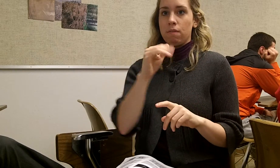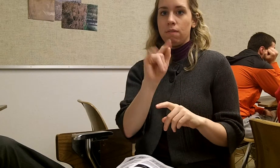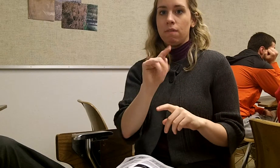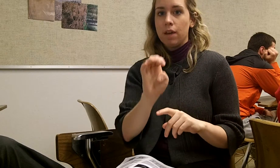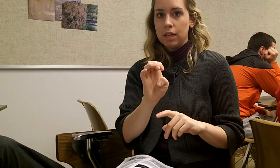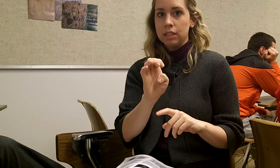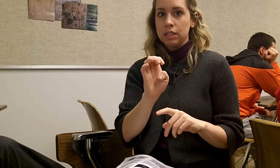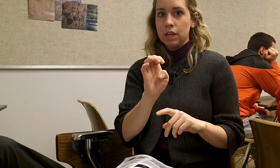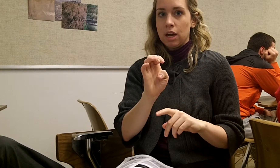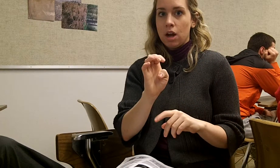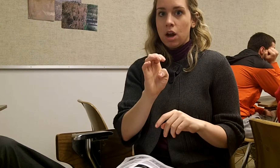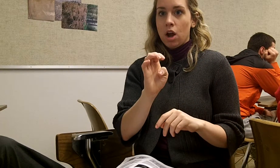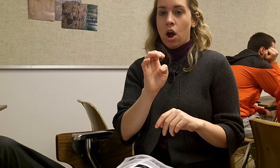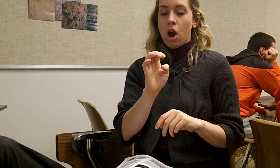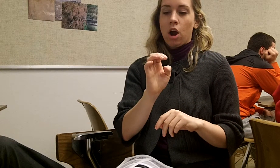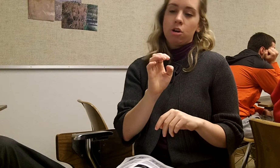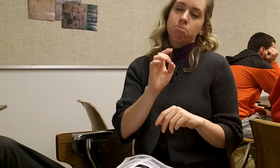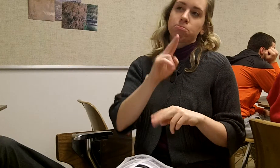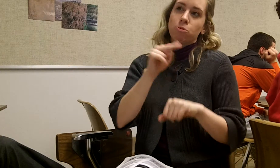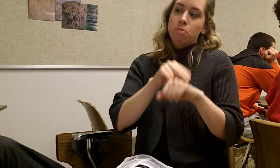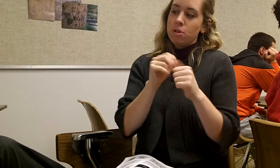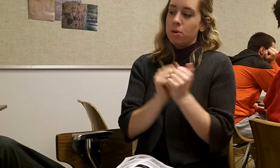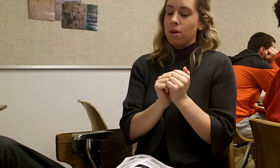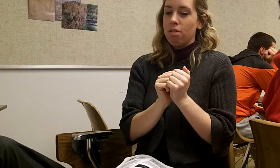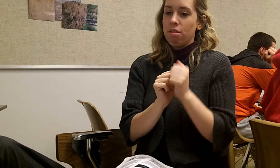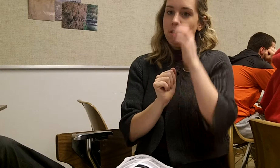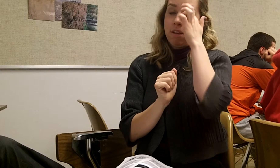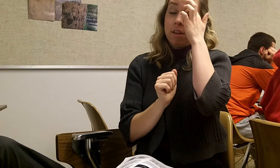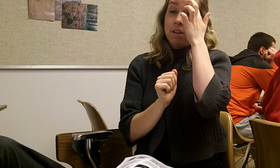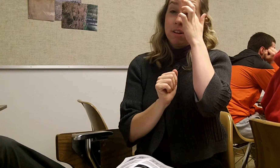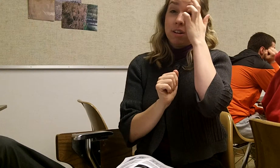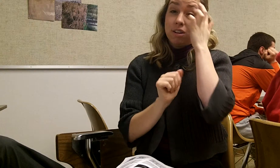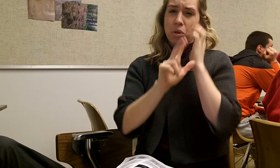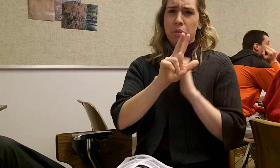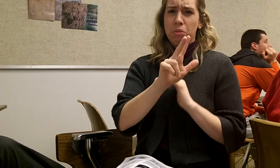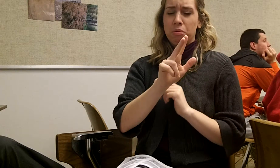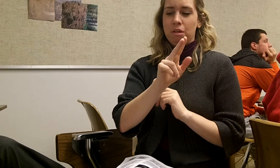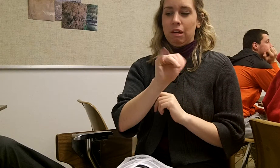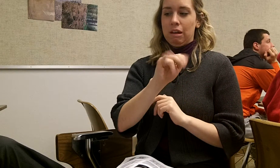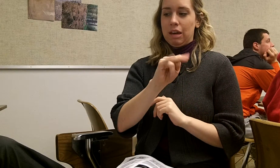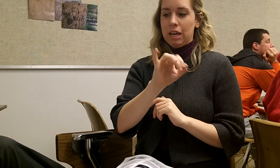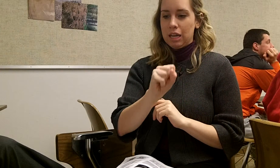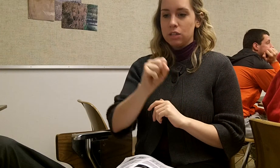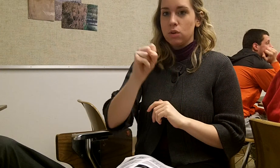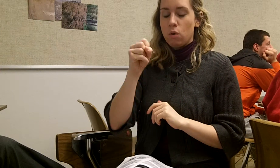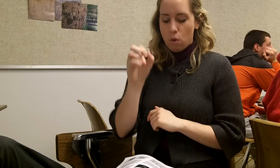are on usually either serines amino acid or threonines. These are serine